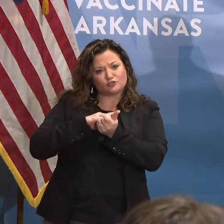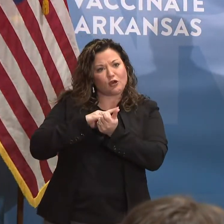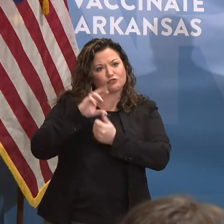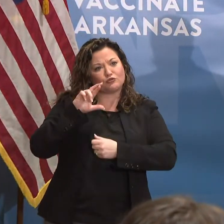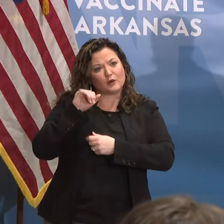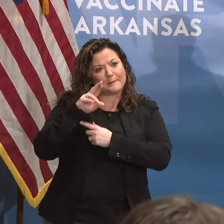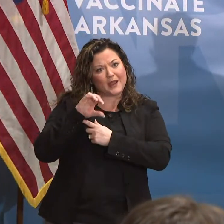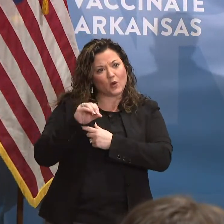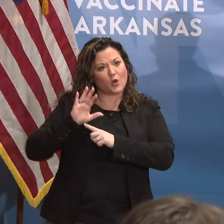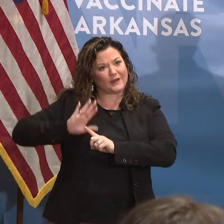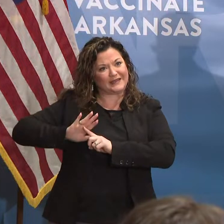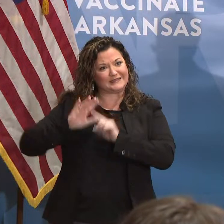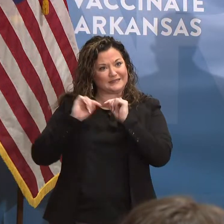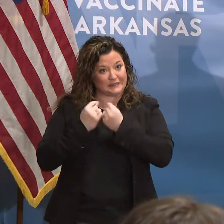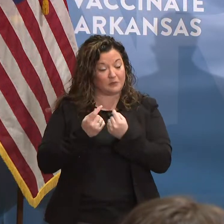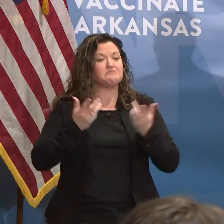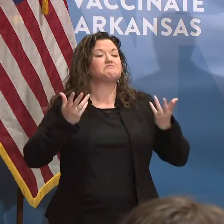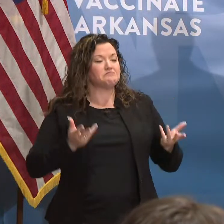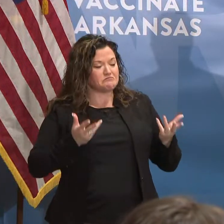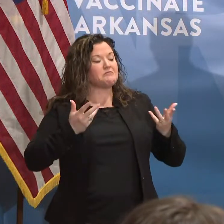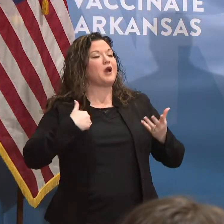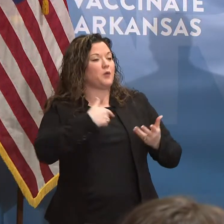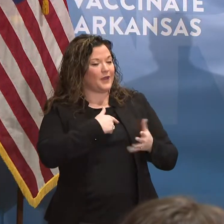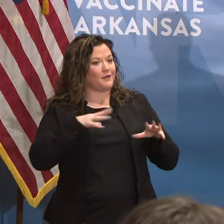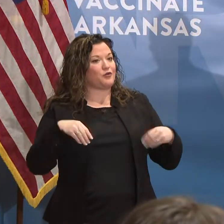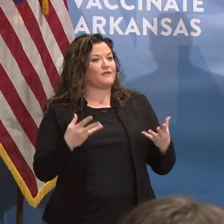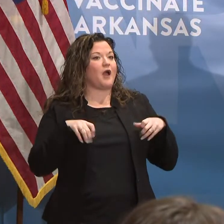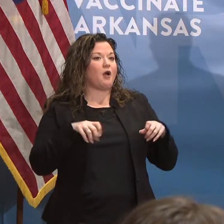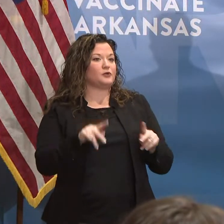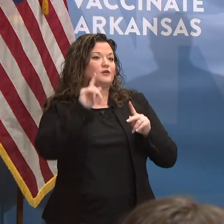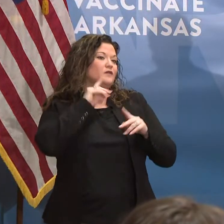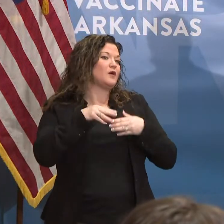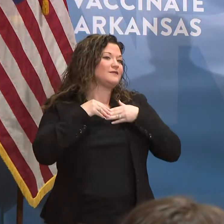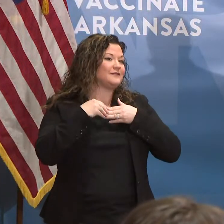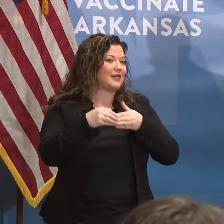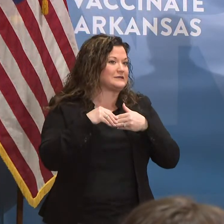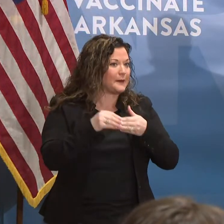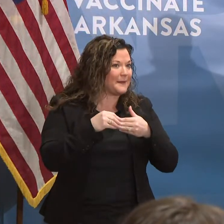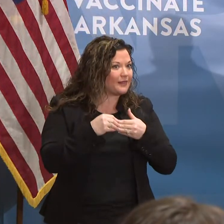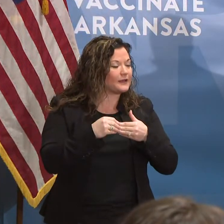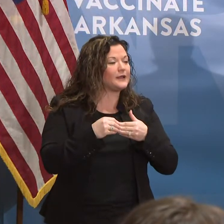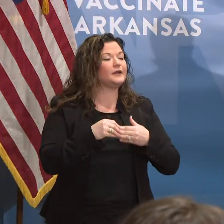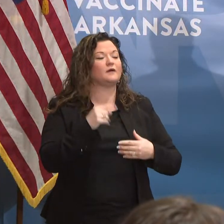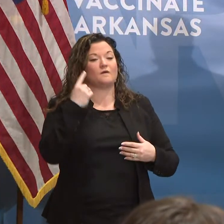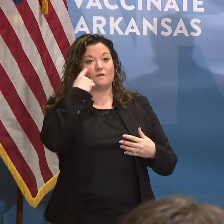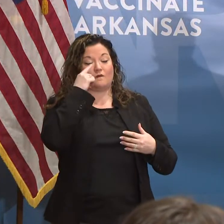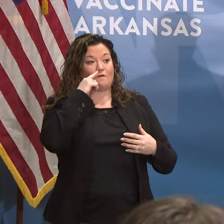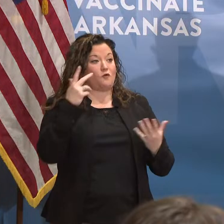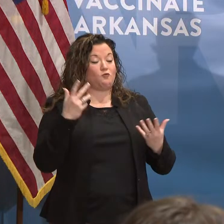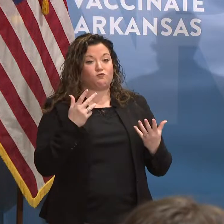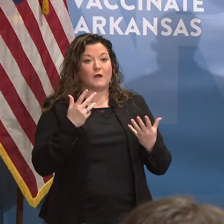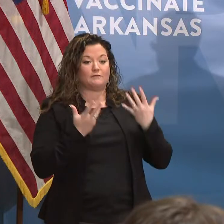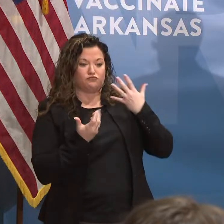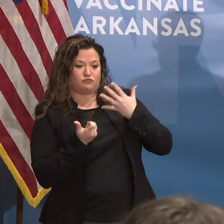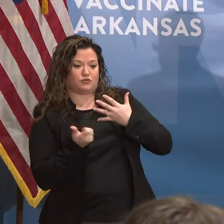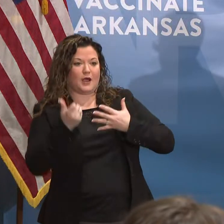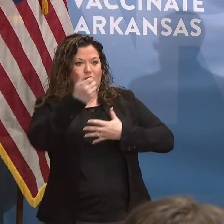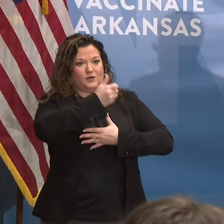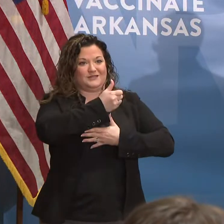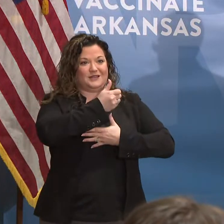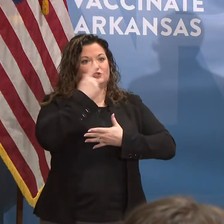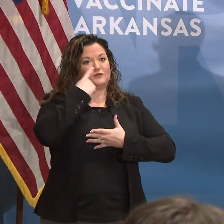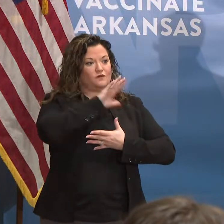we have created some opportunities for flexibility with the through prioritization to